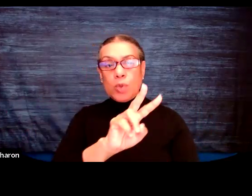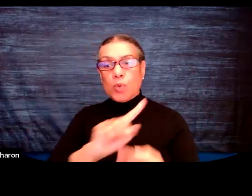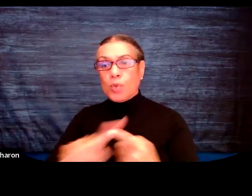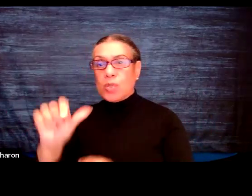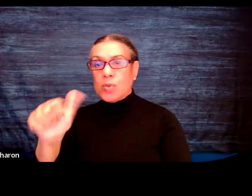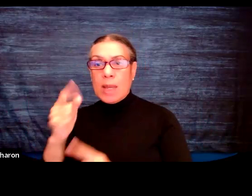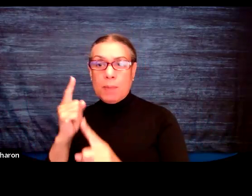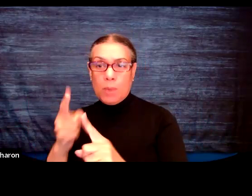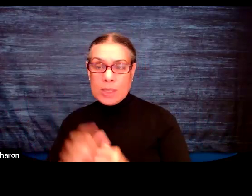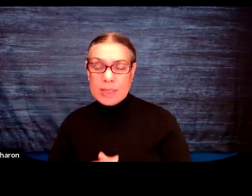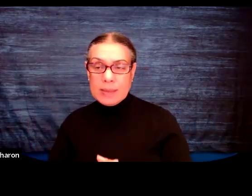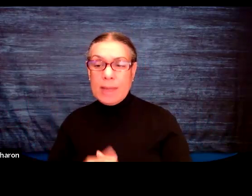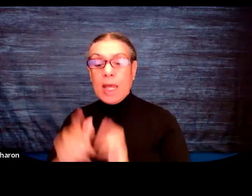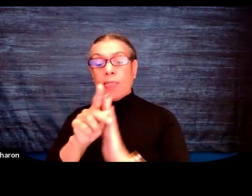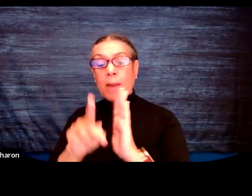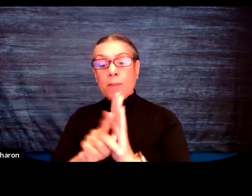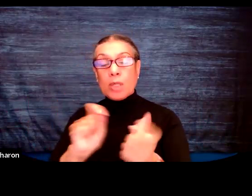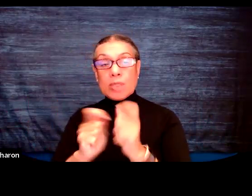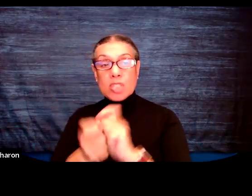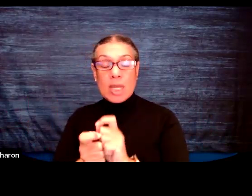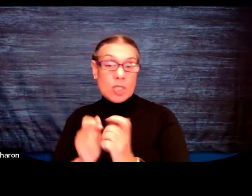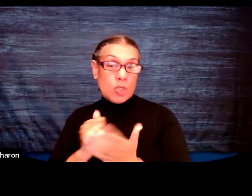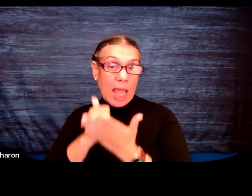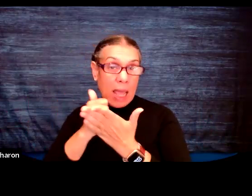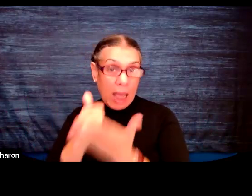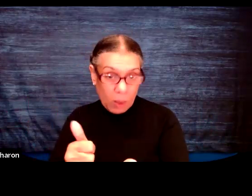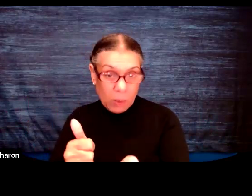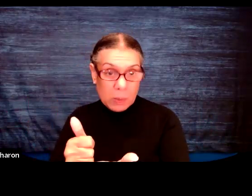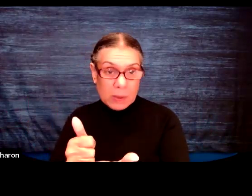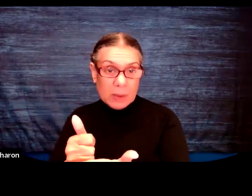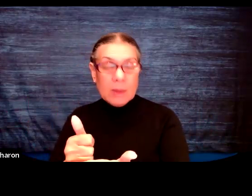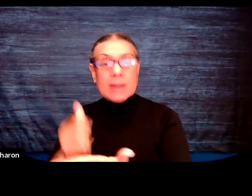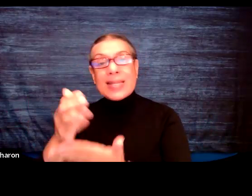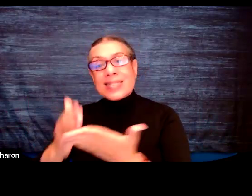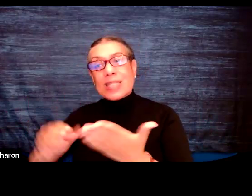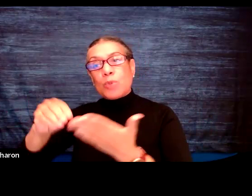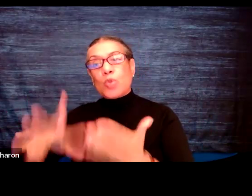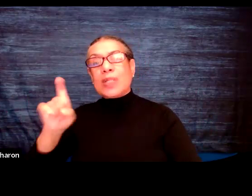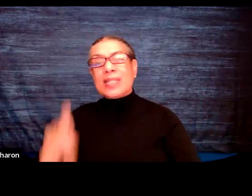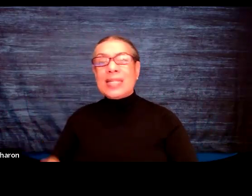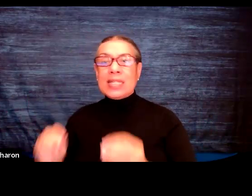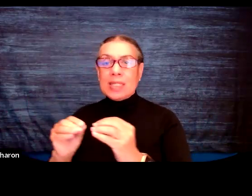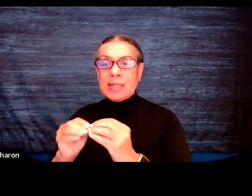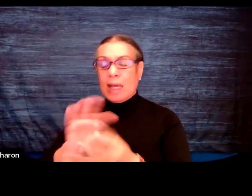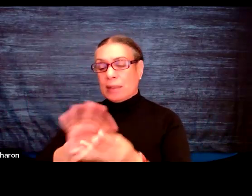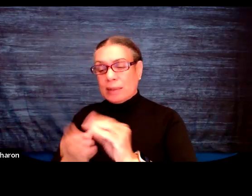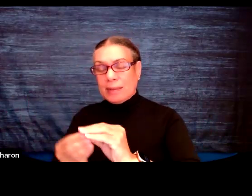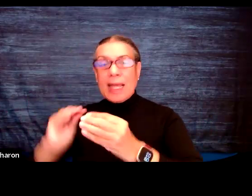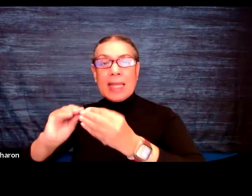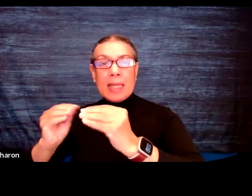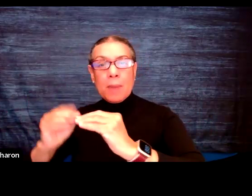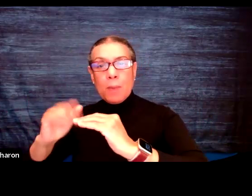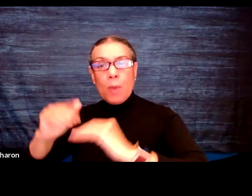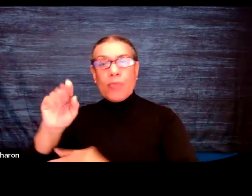points. That policy change was intended to address the fact that some students needed a composite score higher